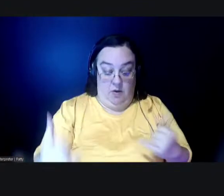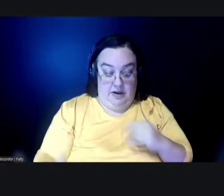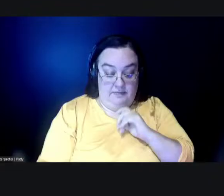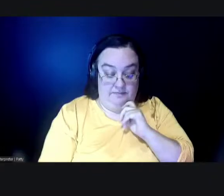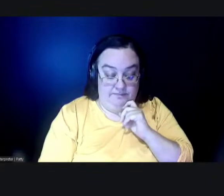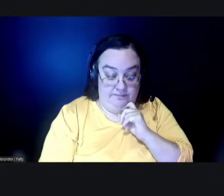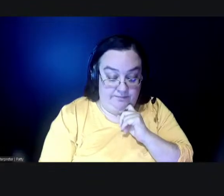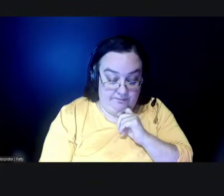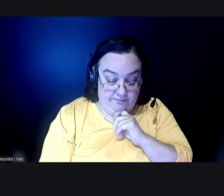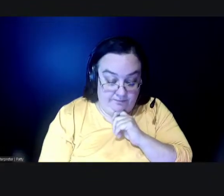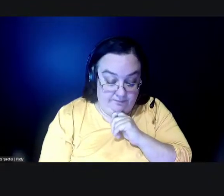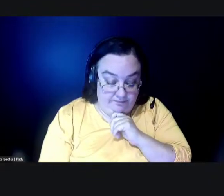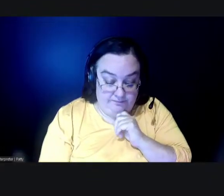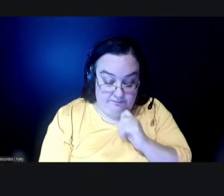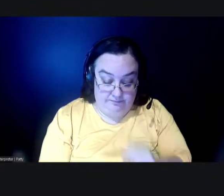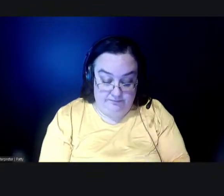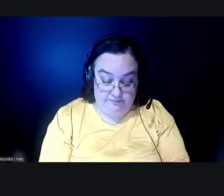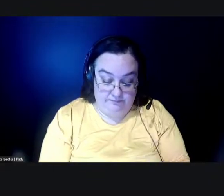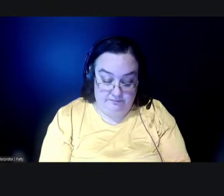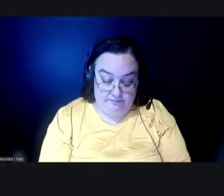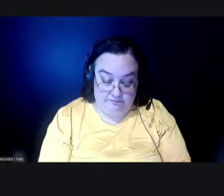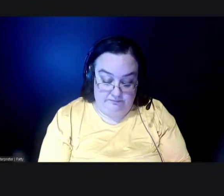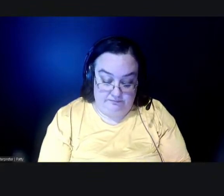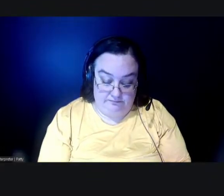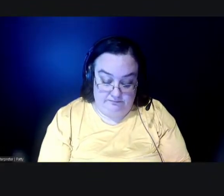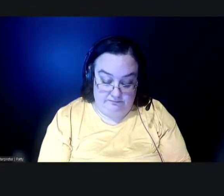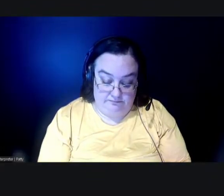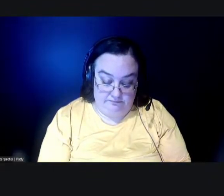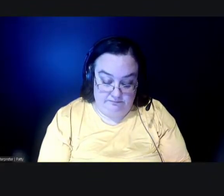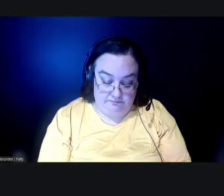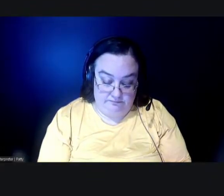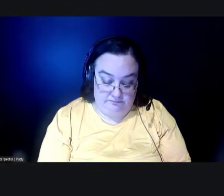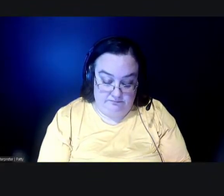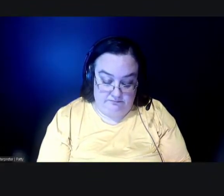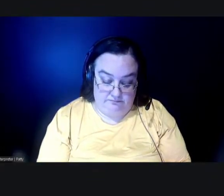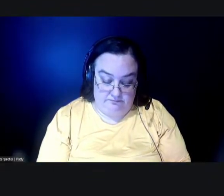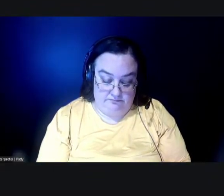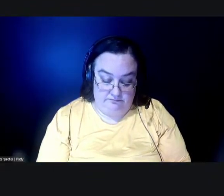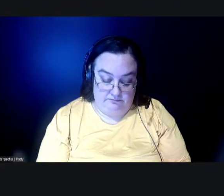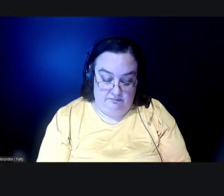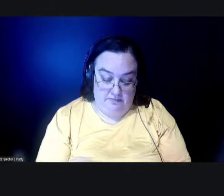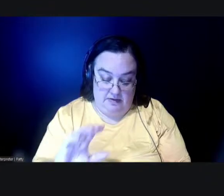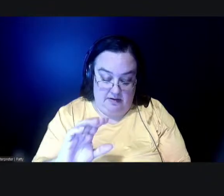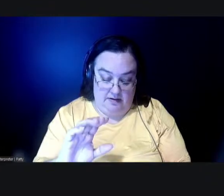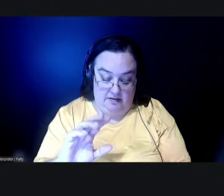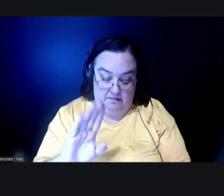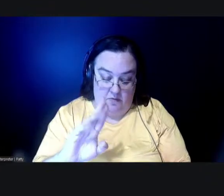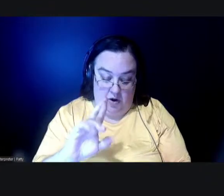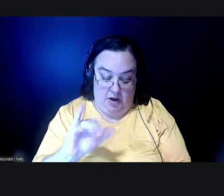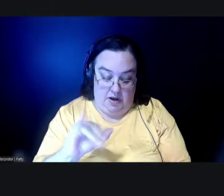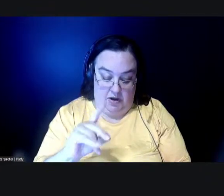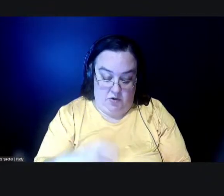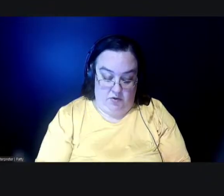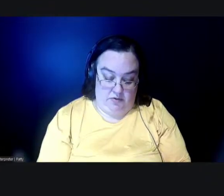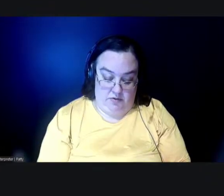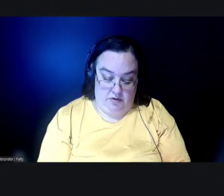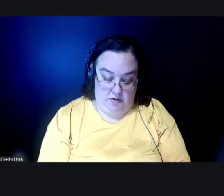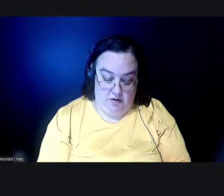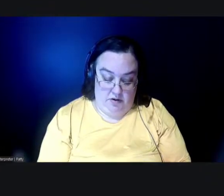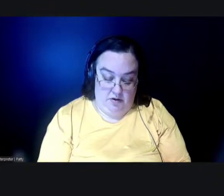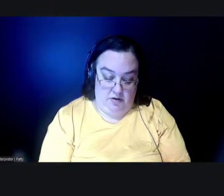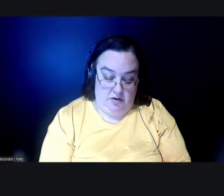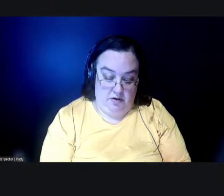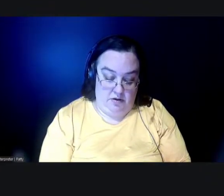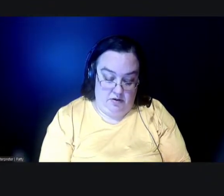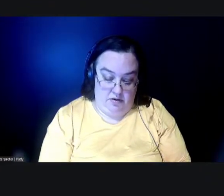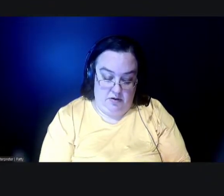Council, questions for the town administrator? Vice Mayor Briner. This maybe belongs in the